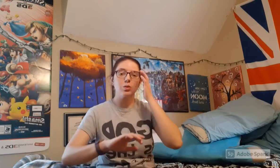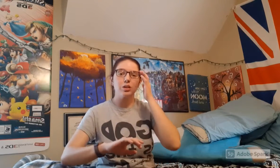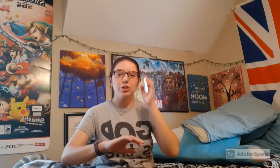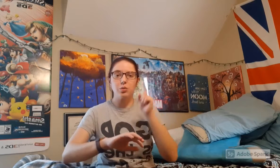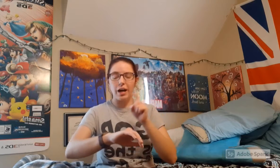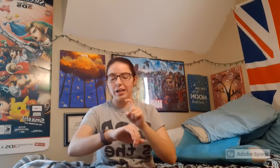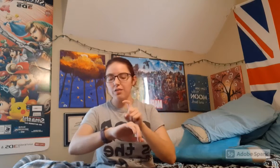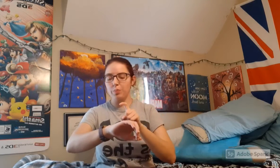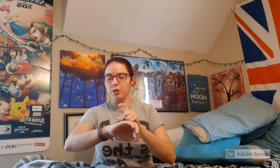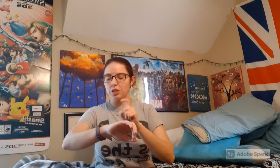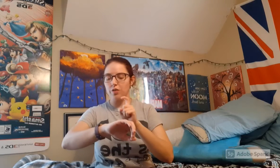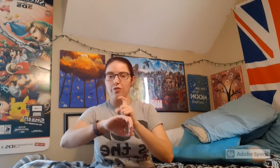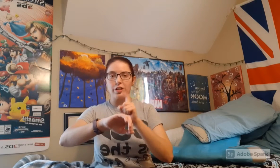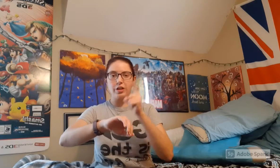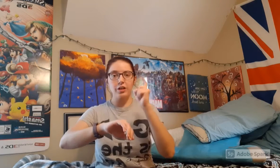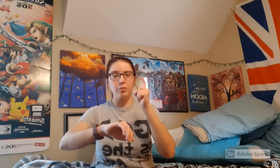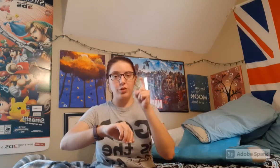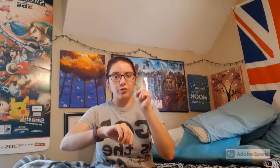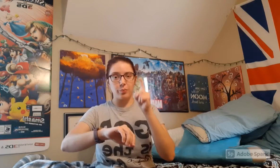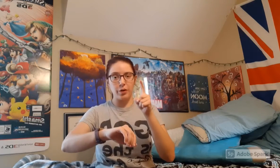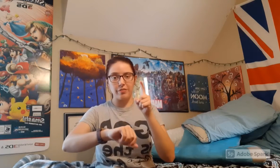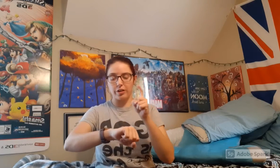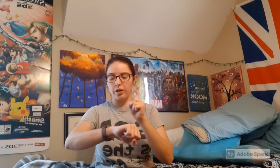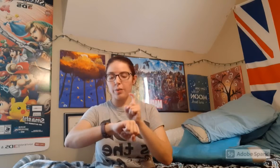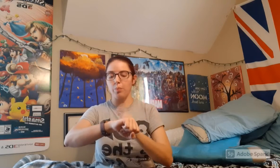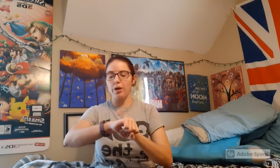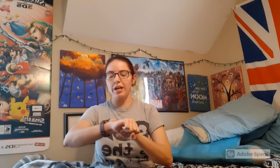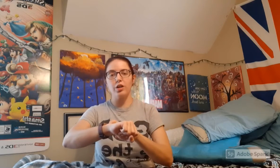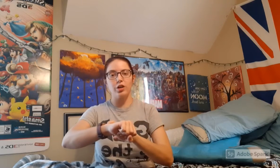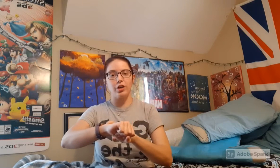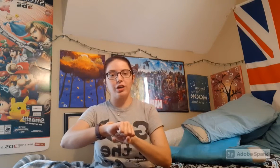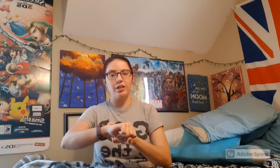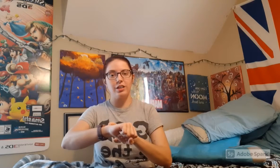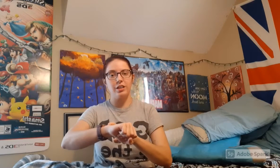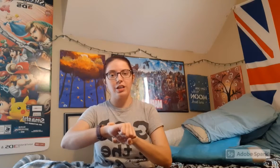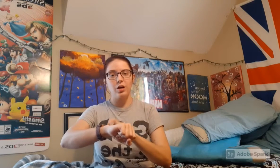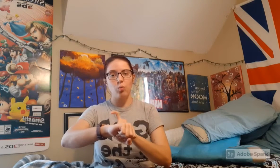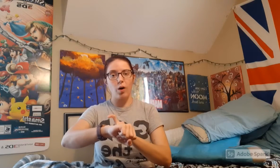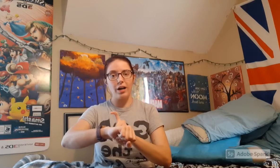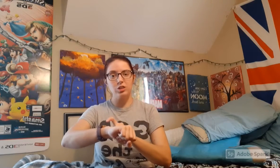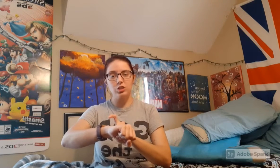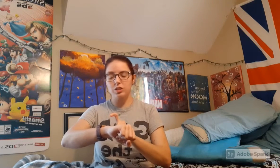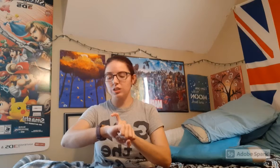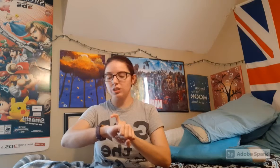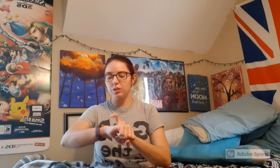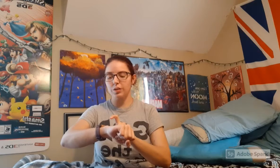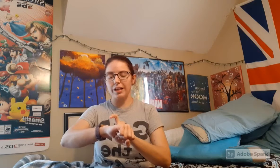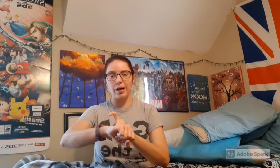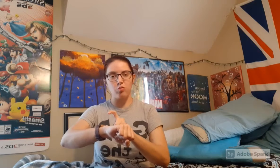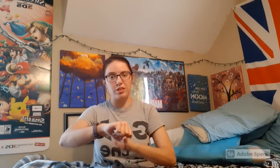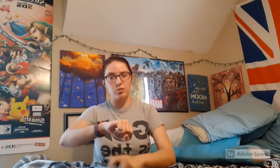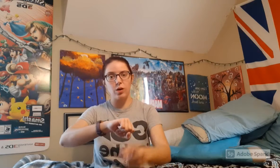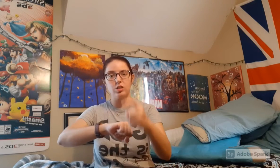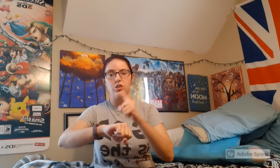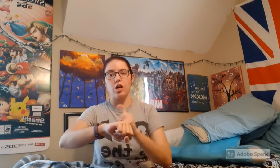you kind of put your pointing finger, and point at your watch, like wristwatch, your